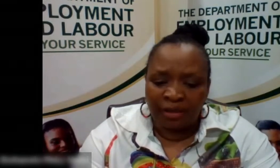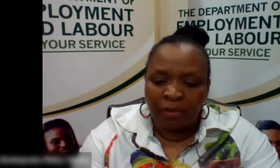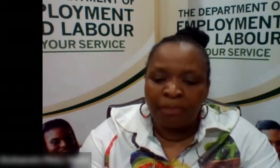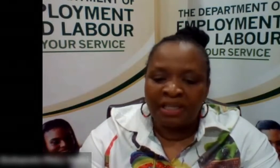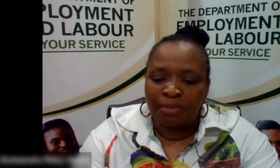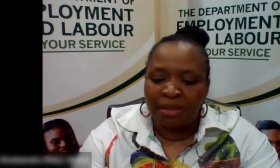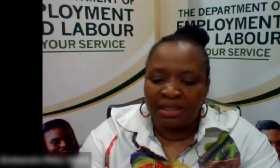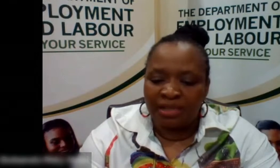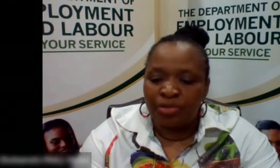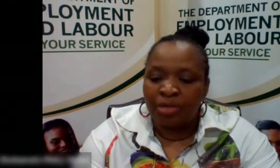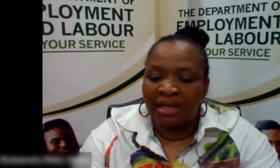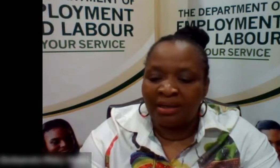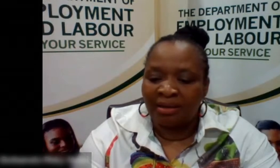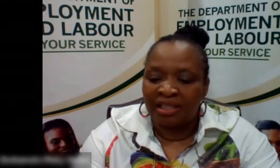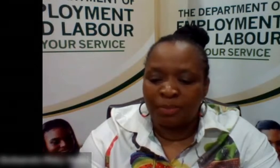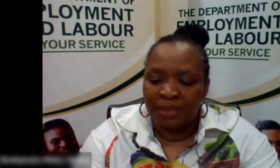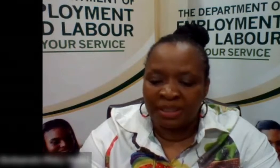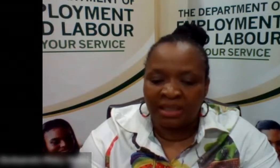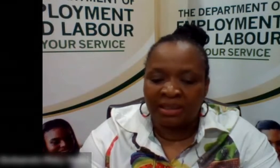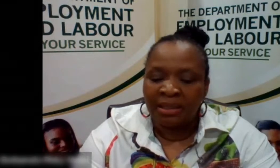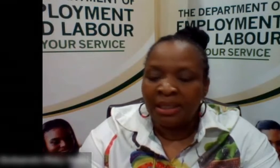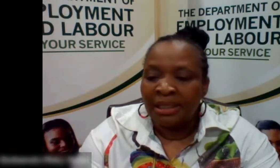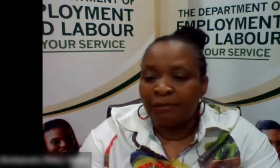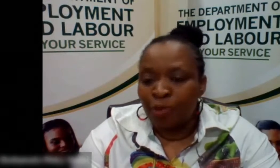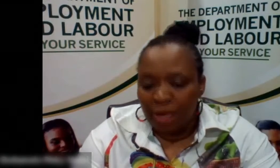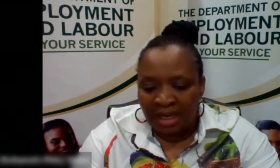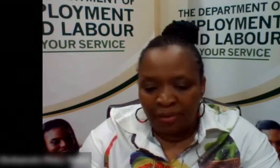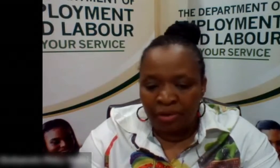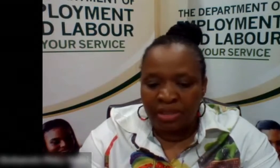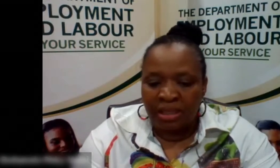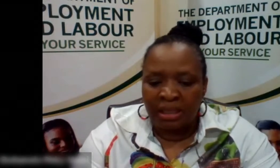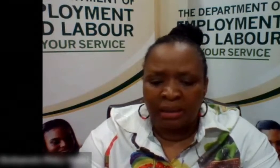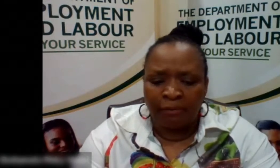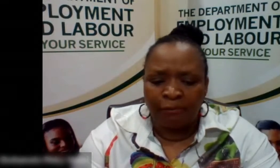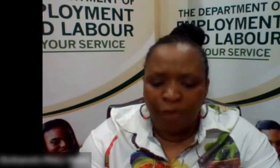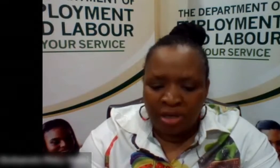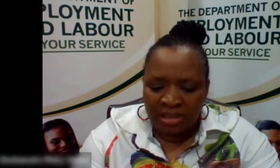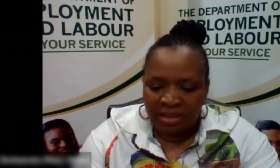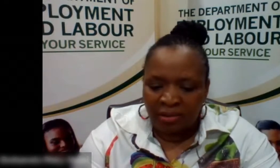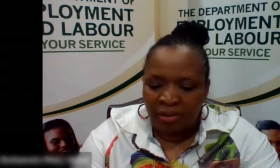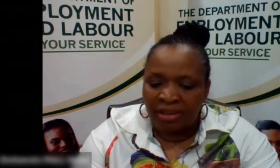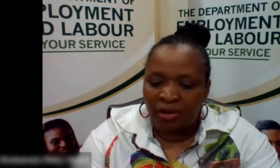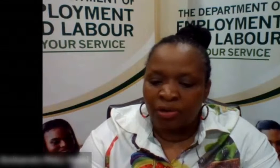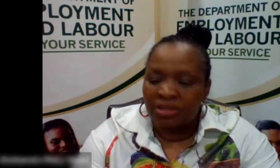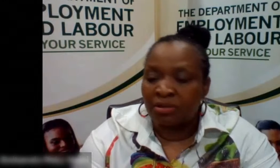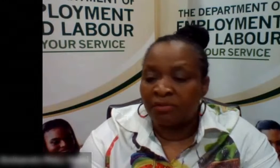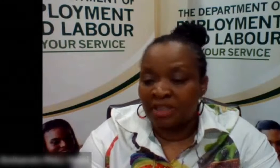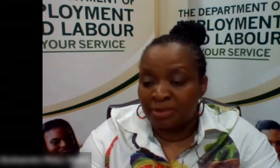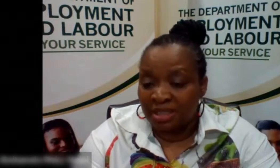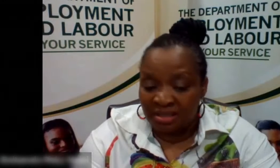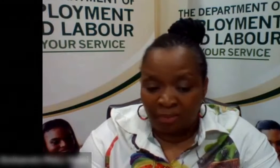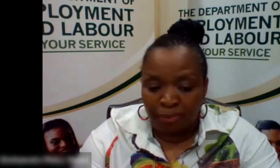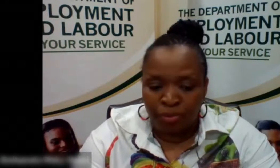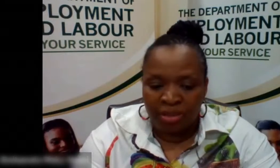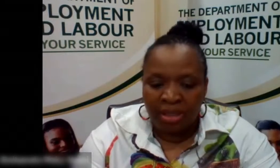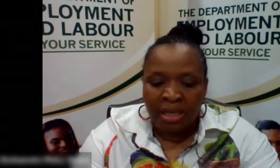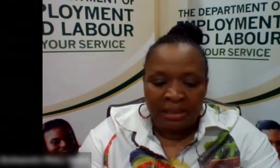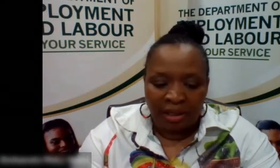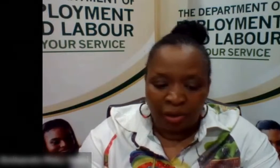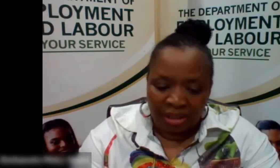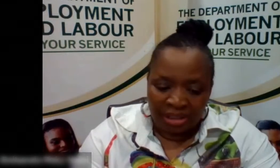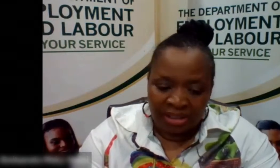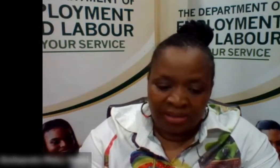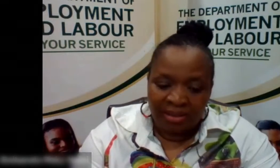very complex matter to handle, especially if we are not focusing on the causes of substance abuse,